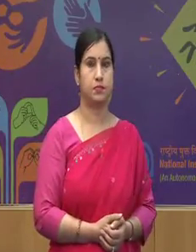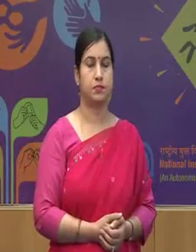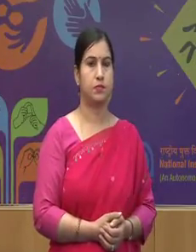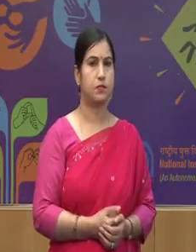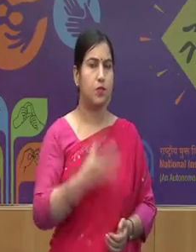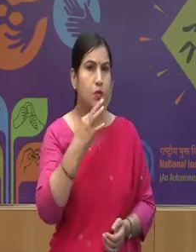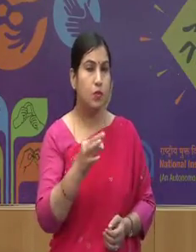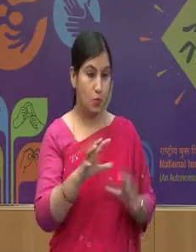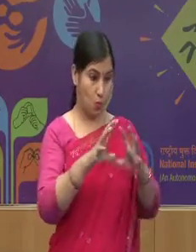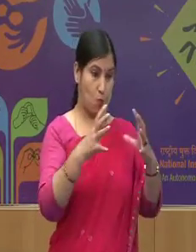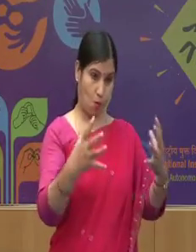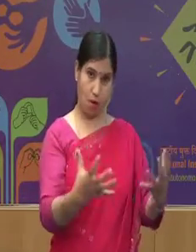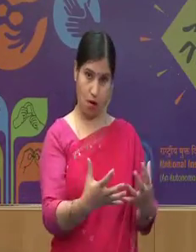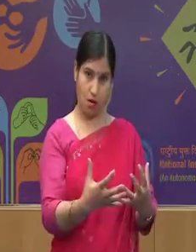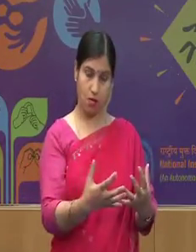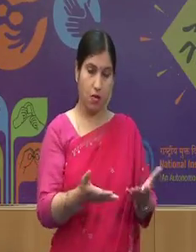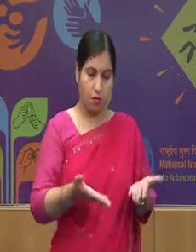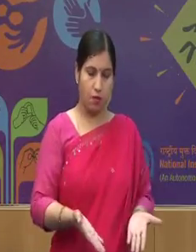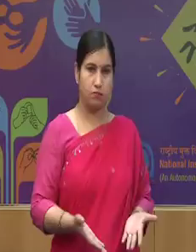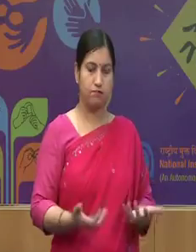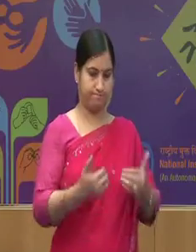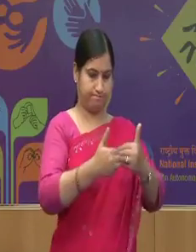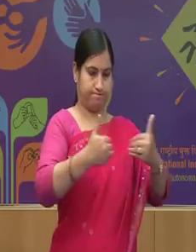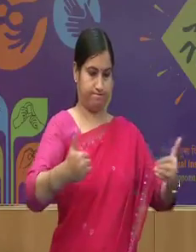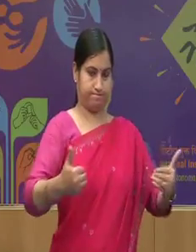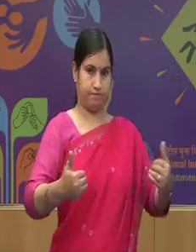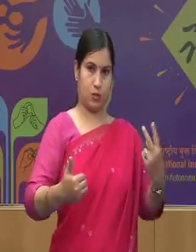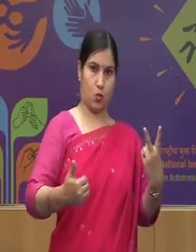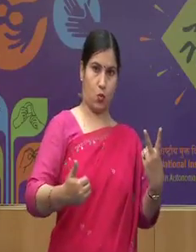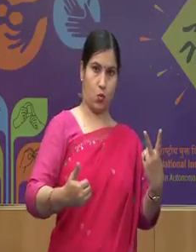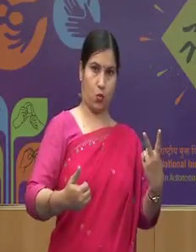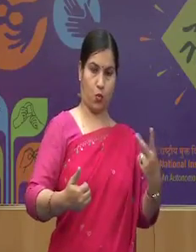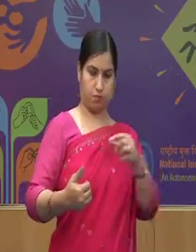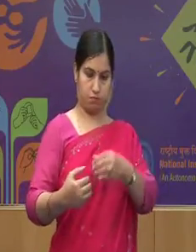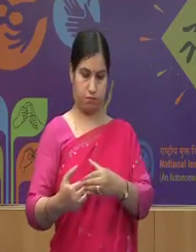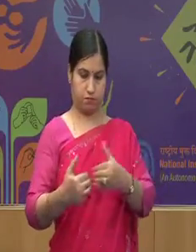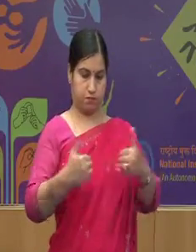In fact, the world was now divided into two blocks: